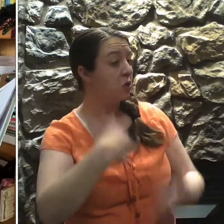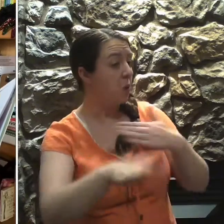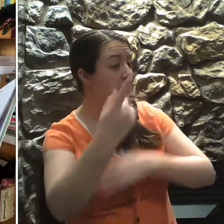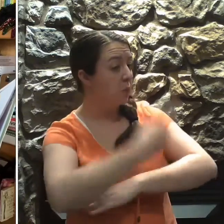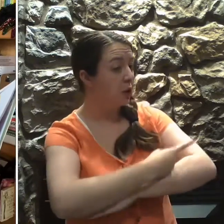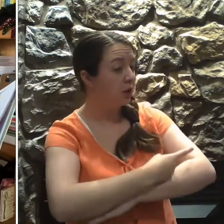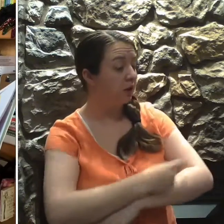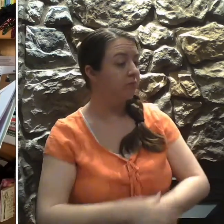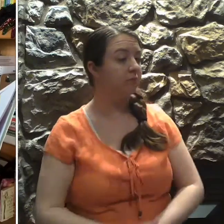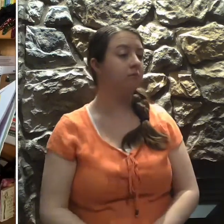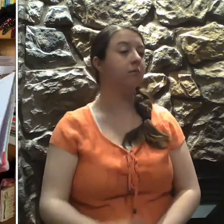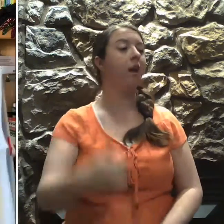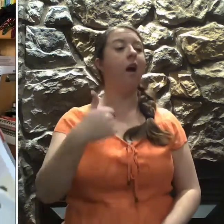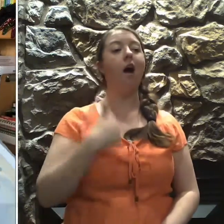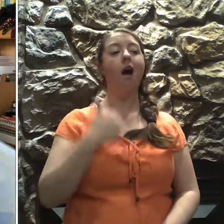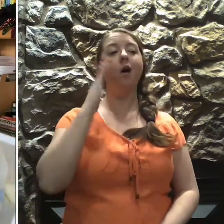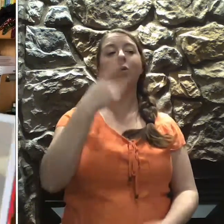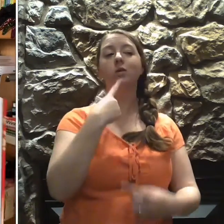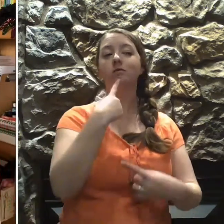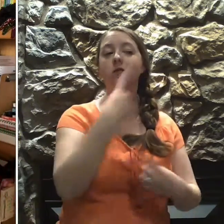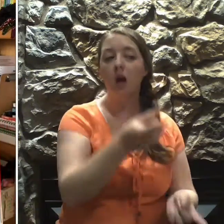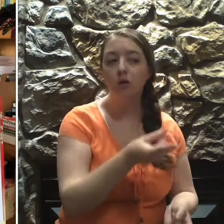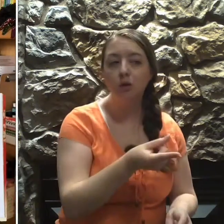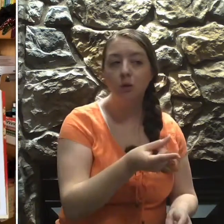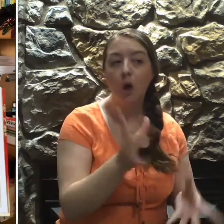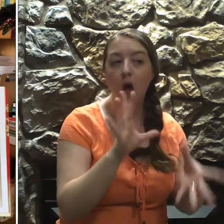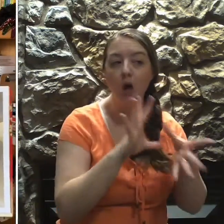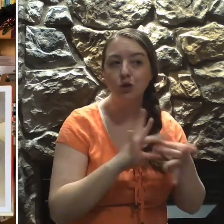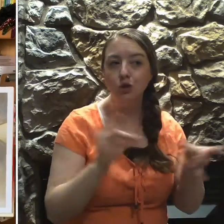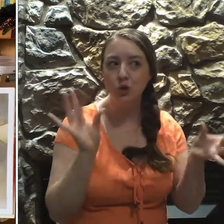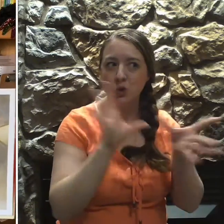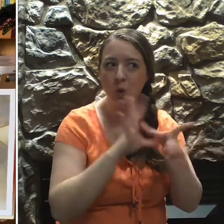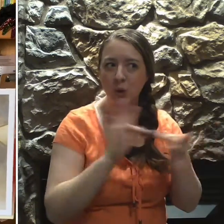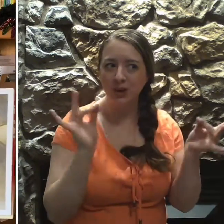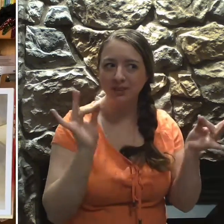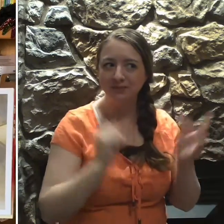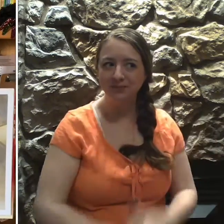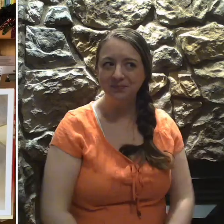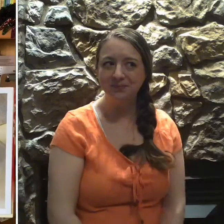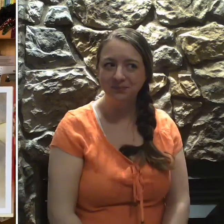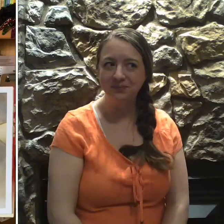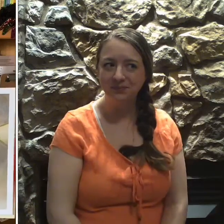tell you a story.